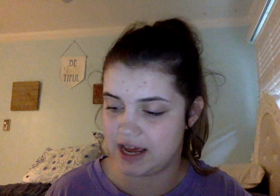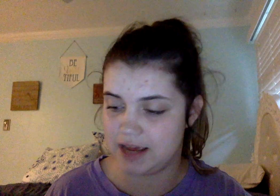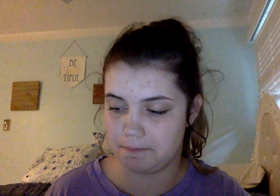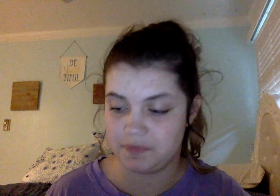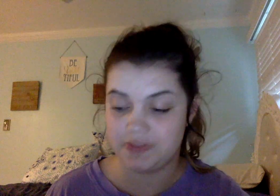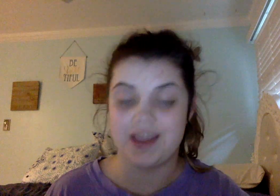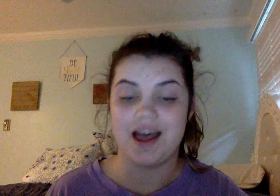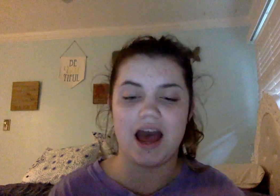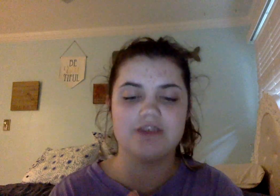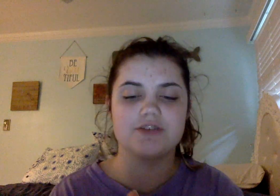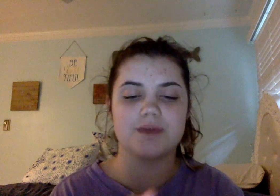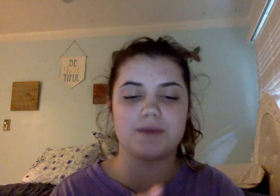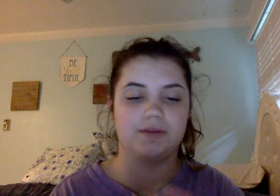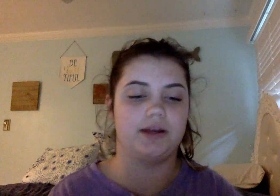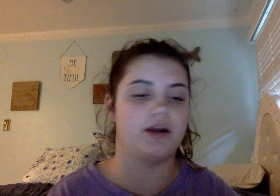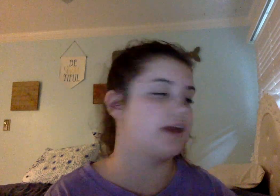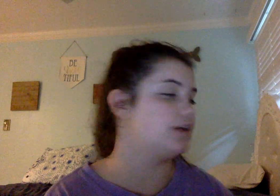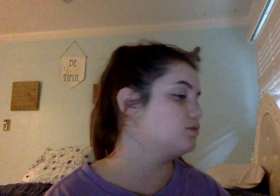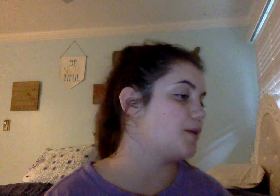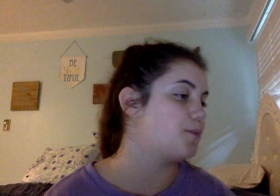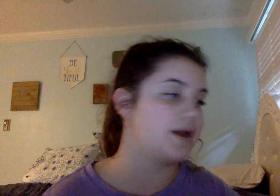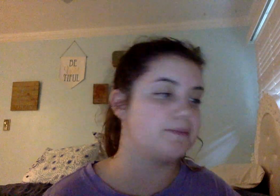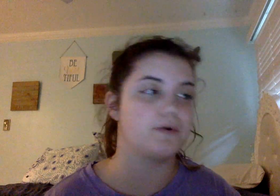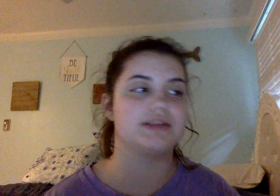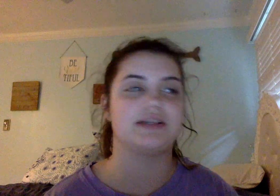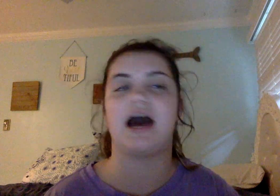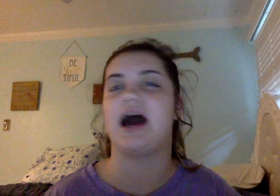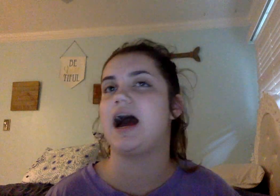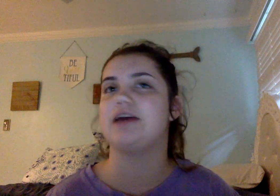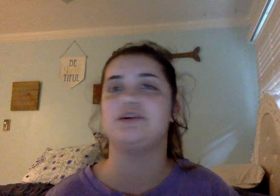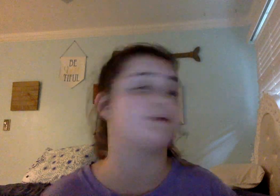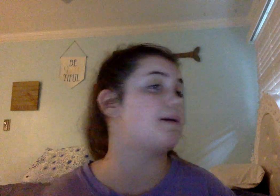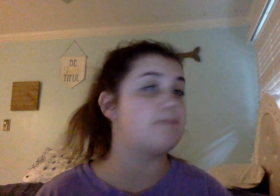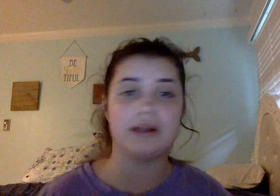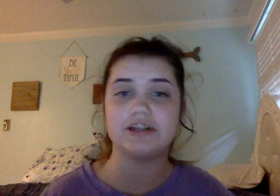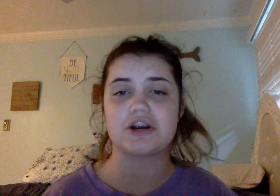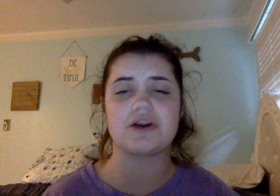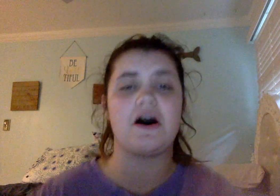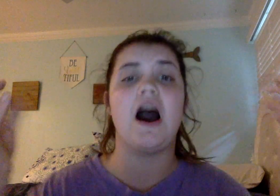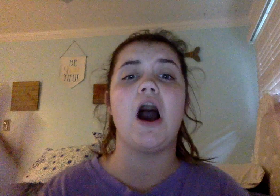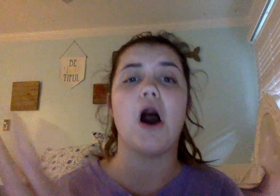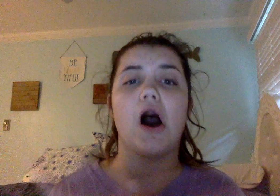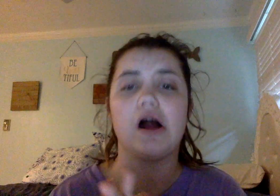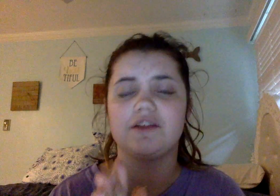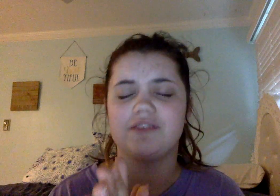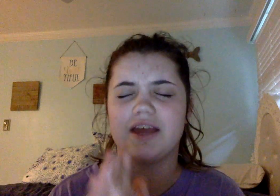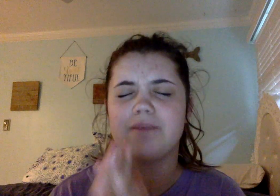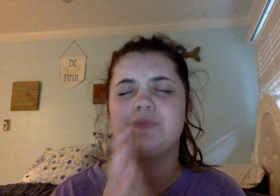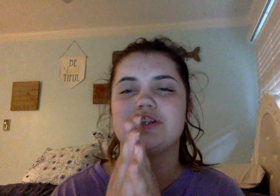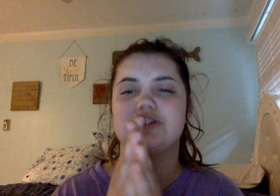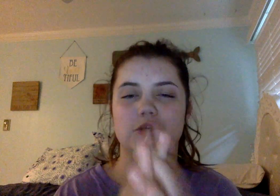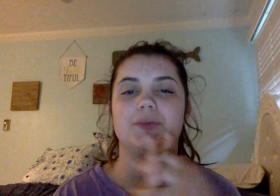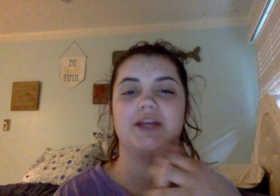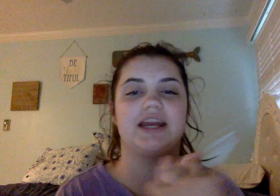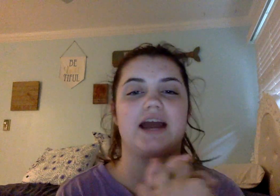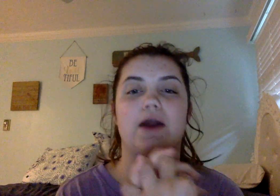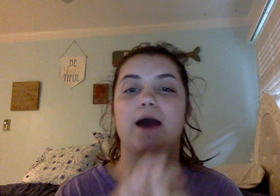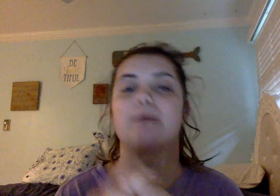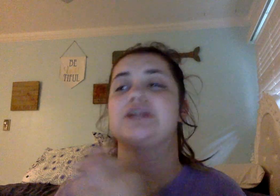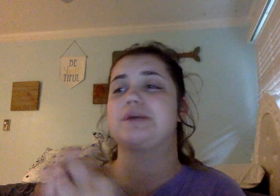time. I use my planner, I use my whiteboards, I use my bullet journal, all of them to plan out how much I'm